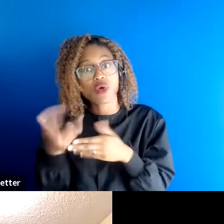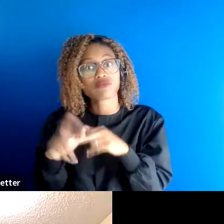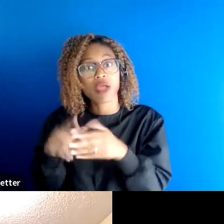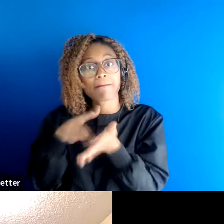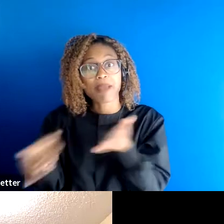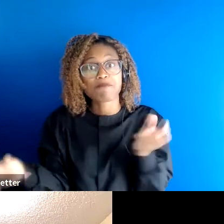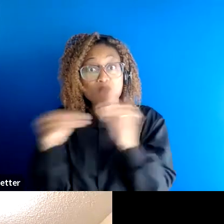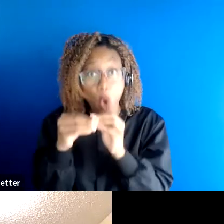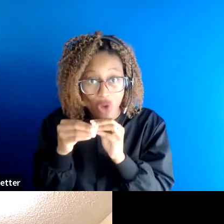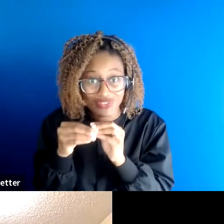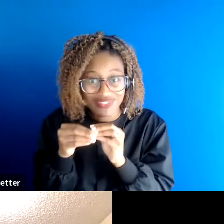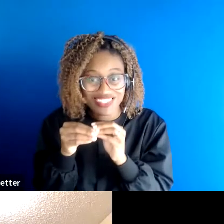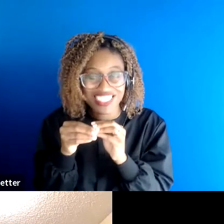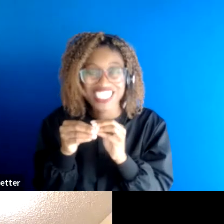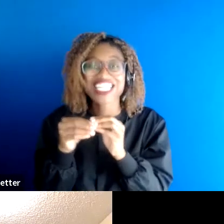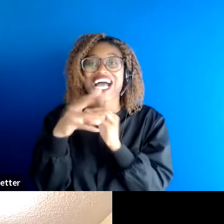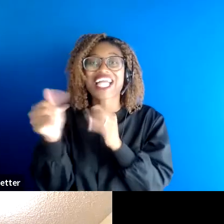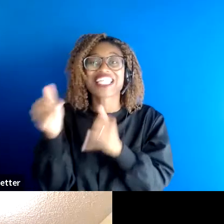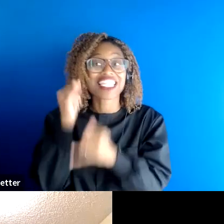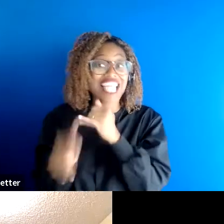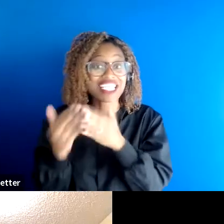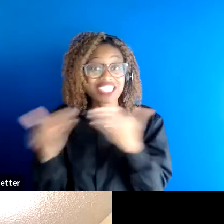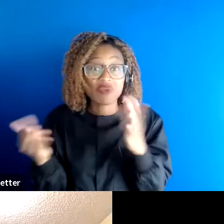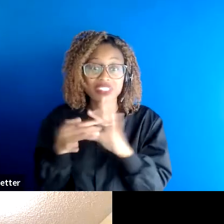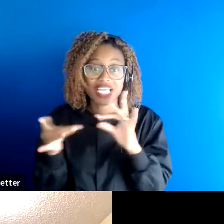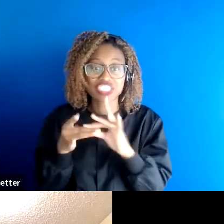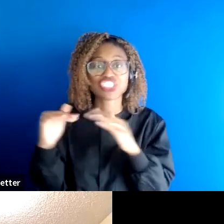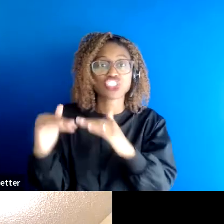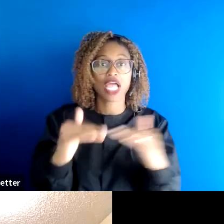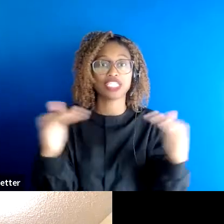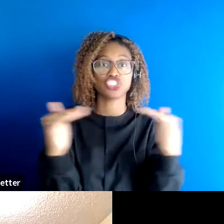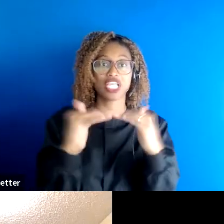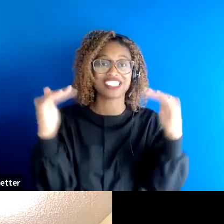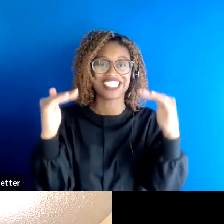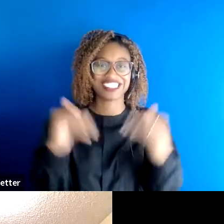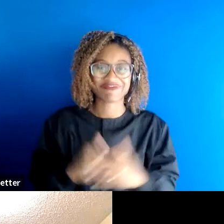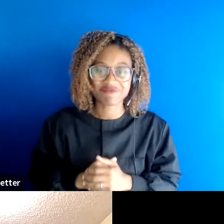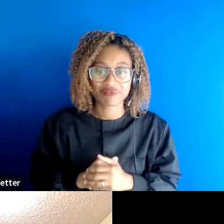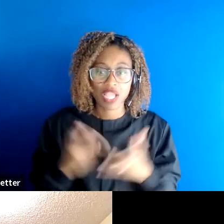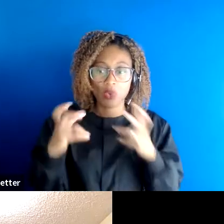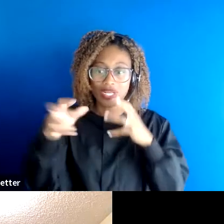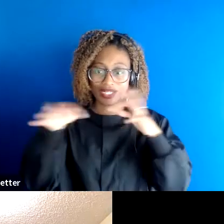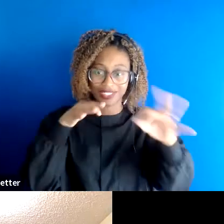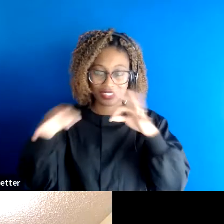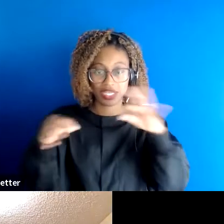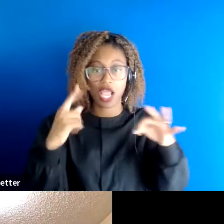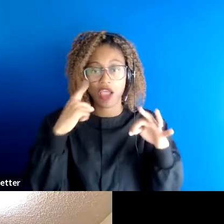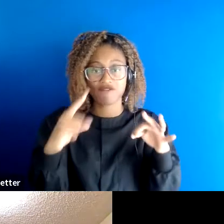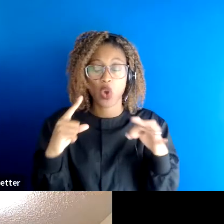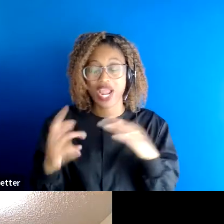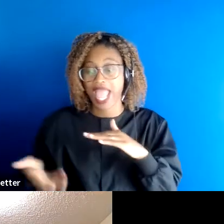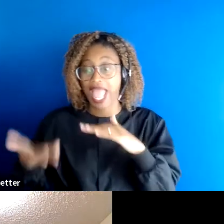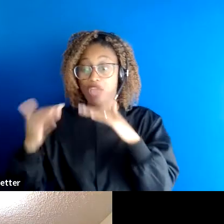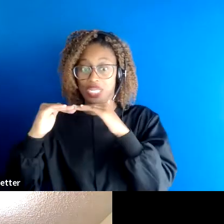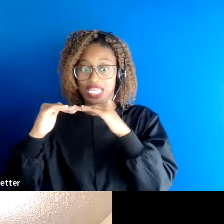75,000. And then the last thing I will say is justice, just to explain what it means to have equity, equality,